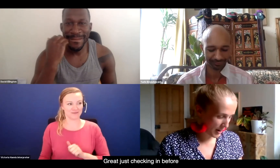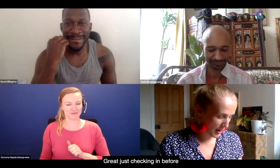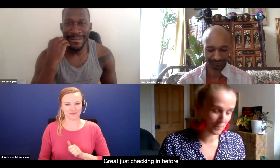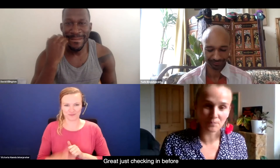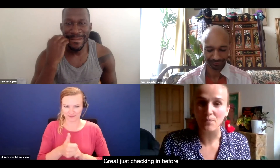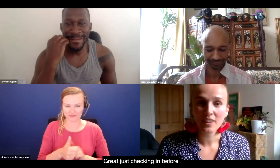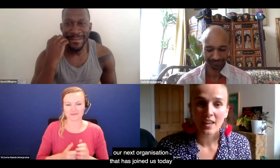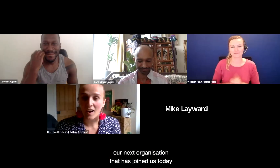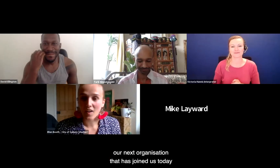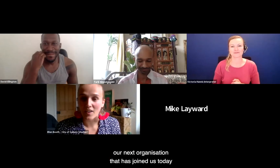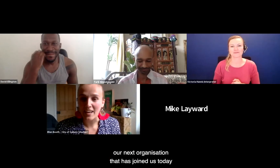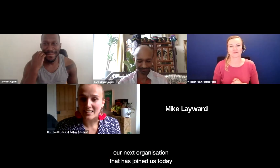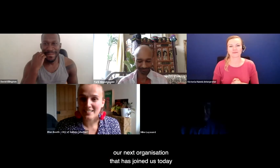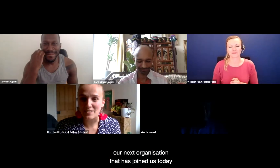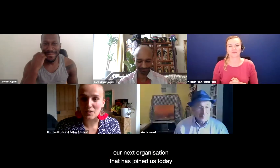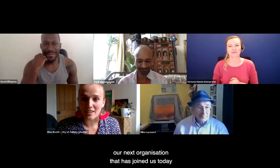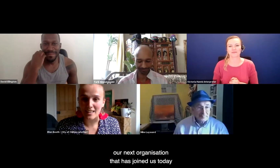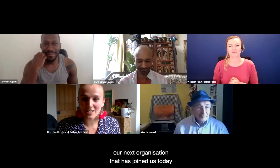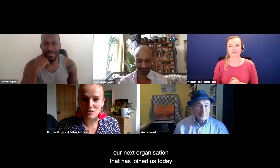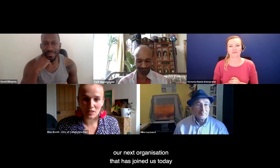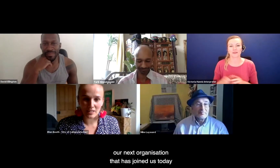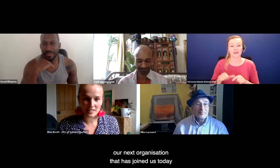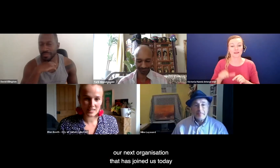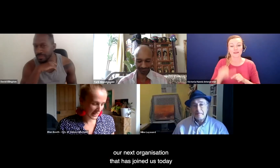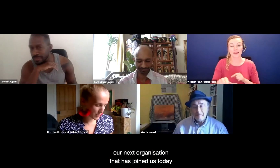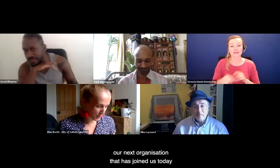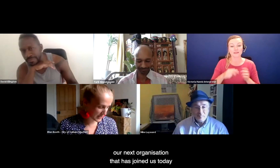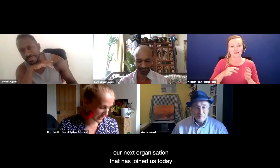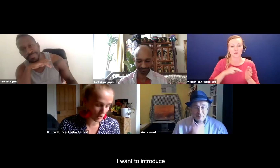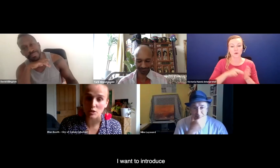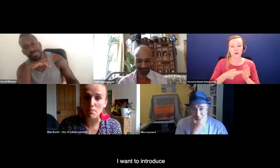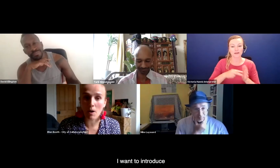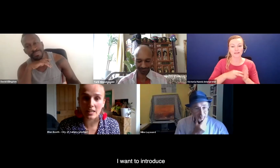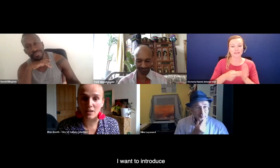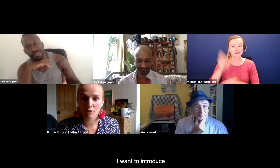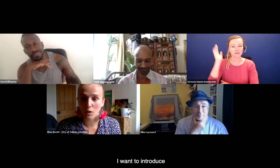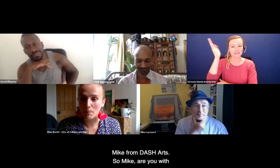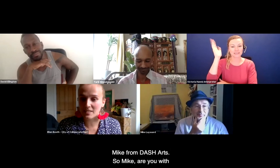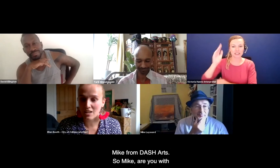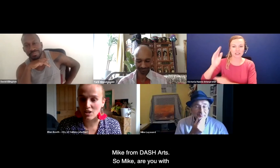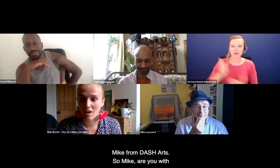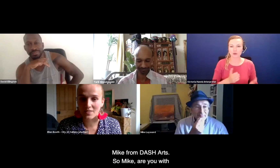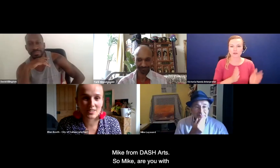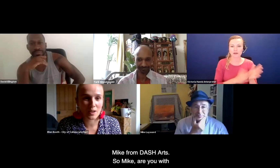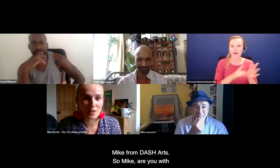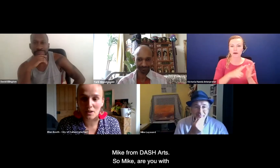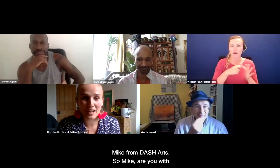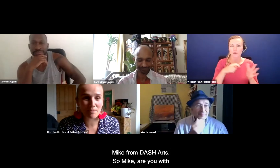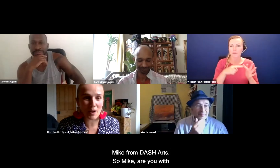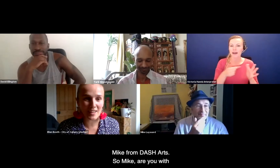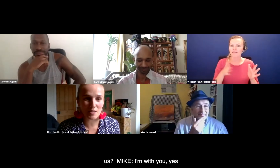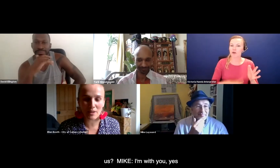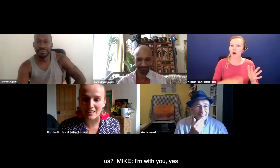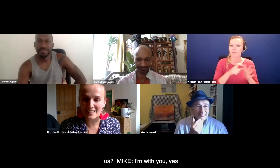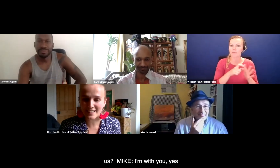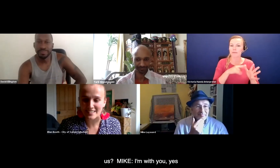our next organisation that have joined us today. So I want to introduce Mike from Dash Arts. So